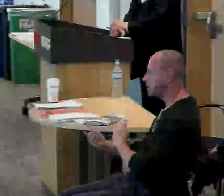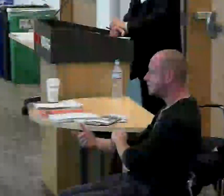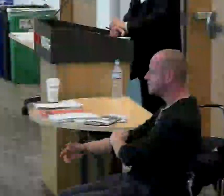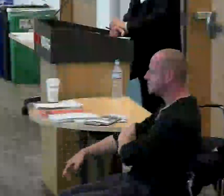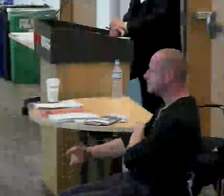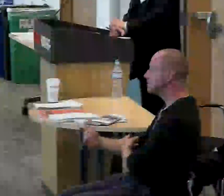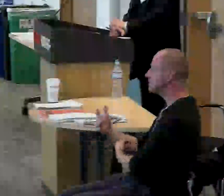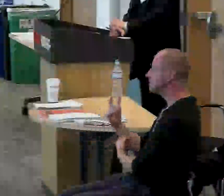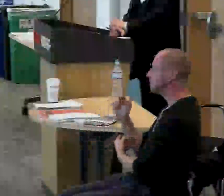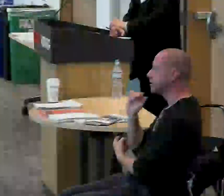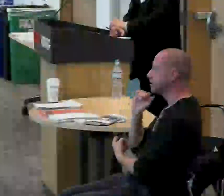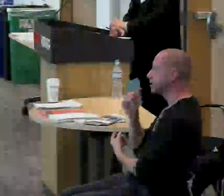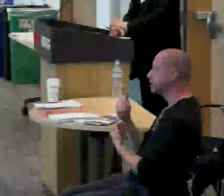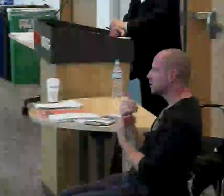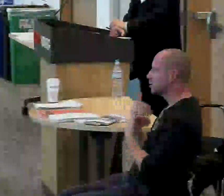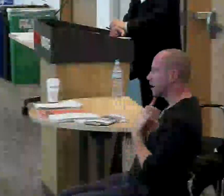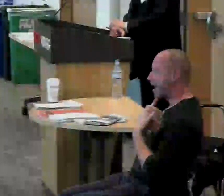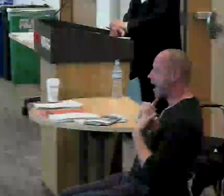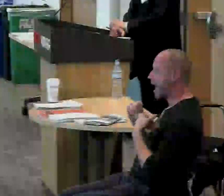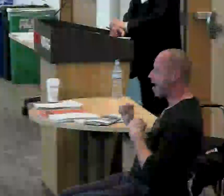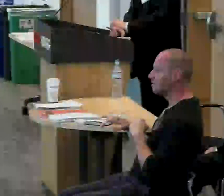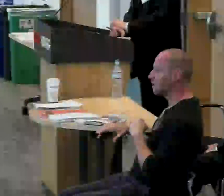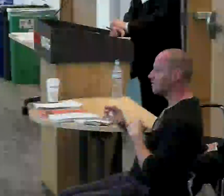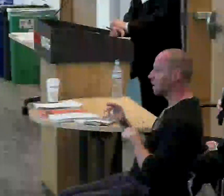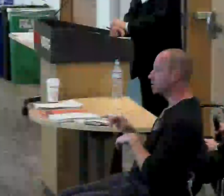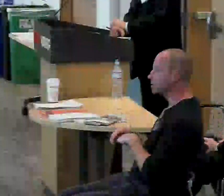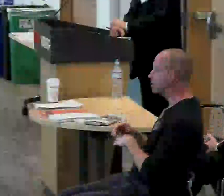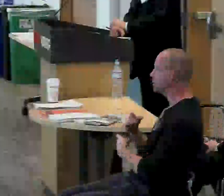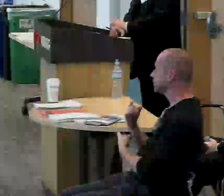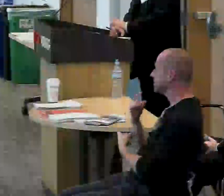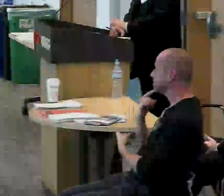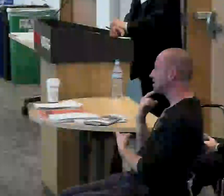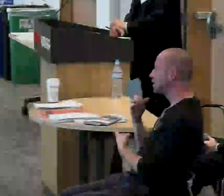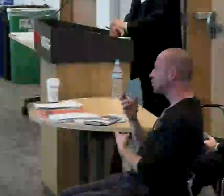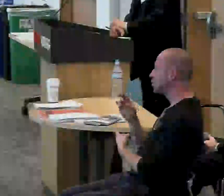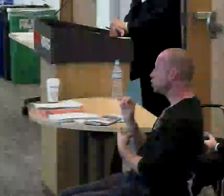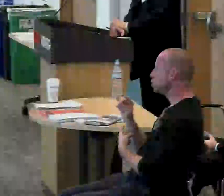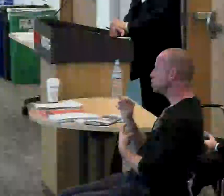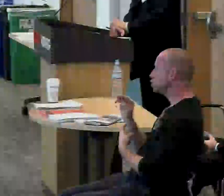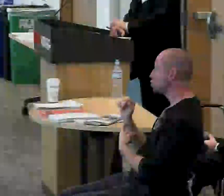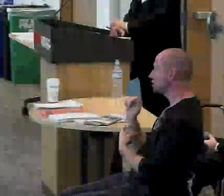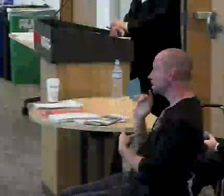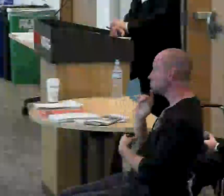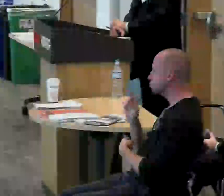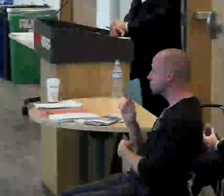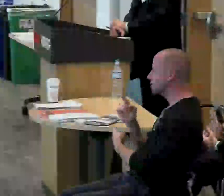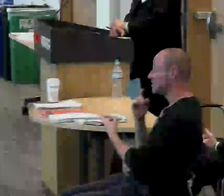not have those off the top of my head, but we can get those to you. Yeah, Christina wasn't sure of those numbers either.